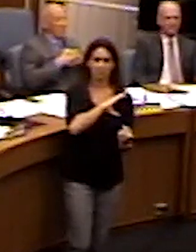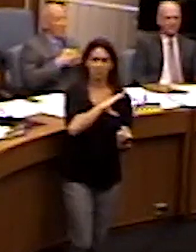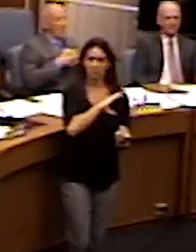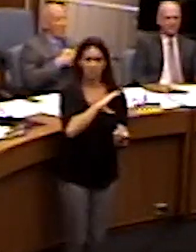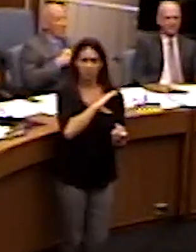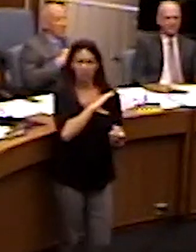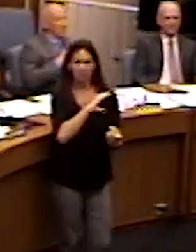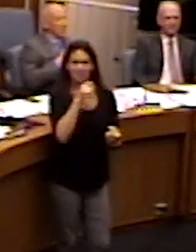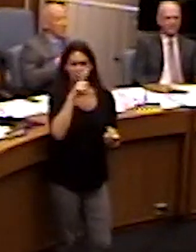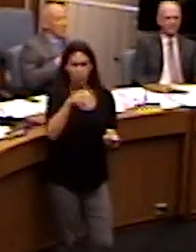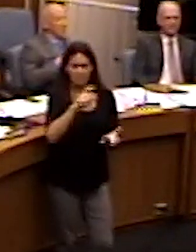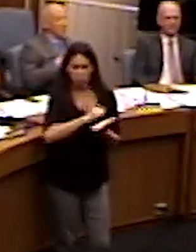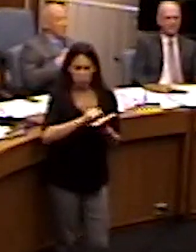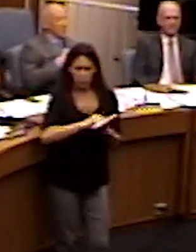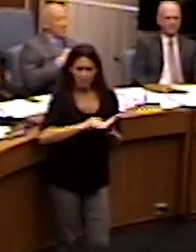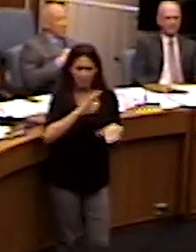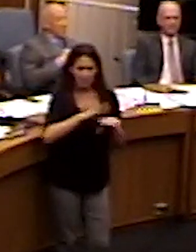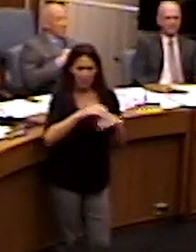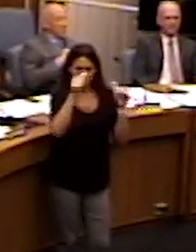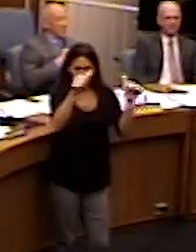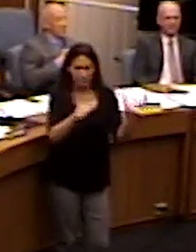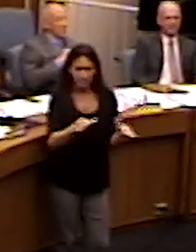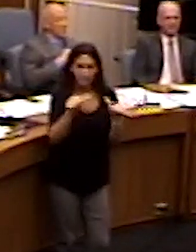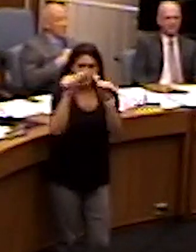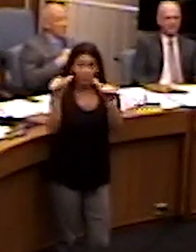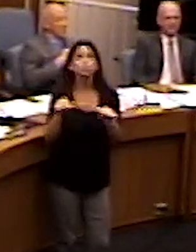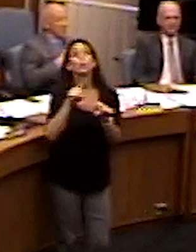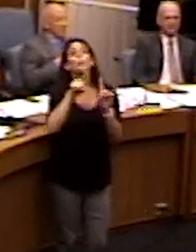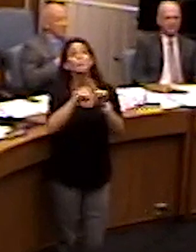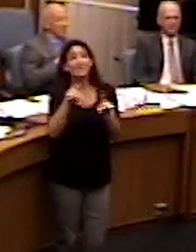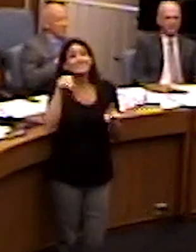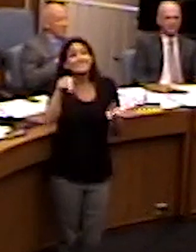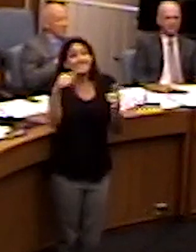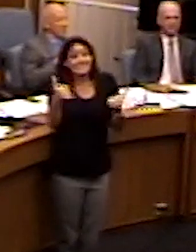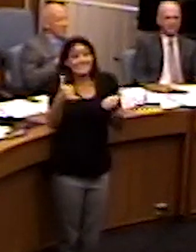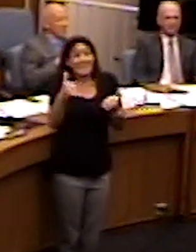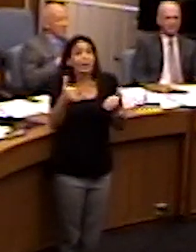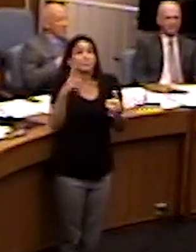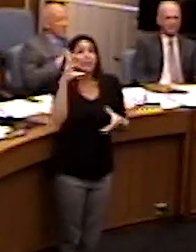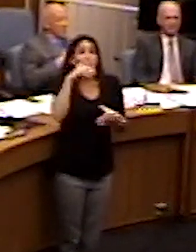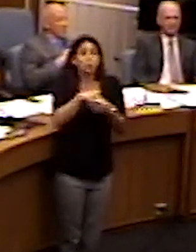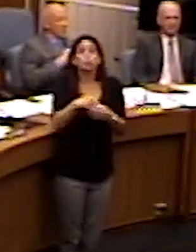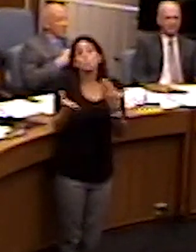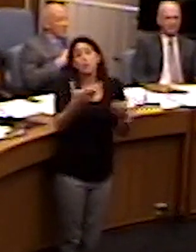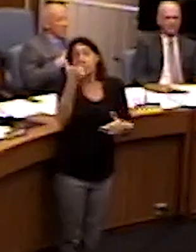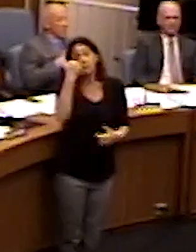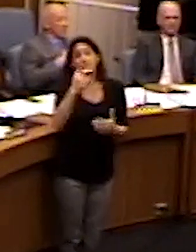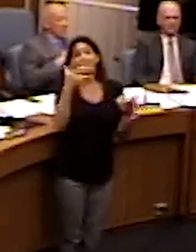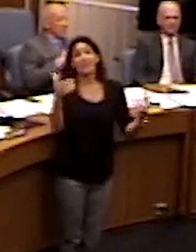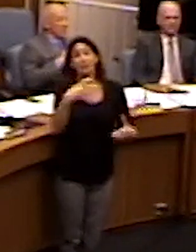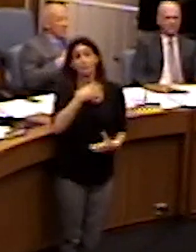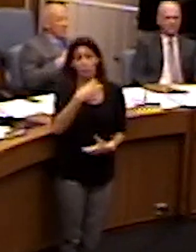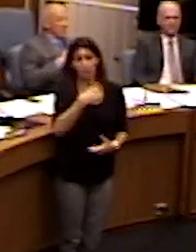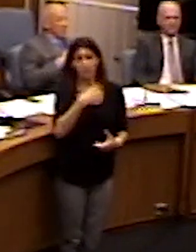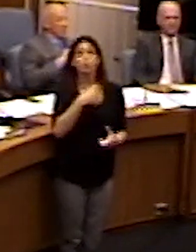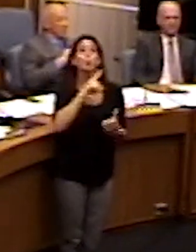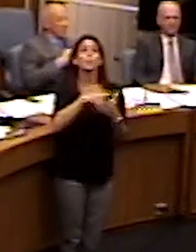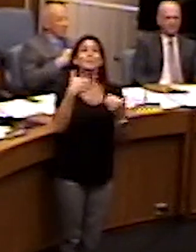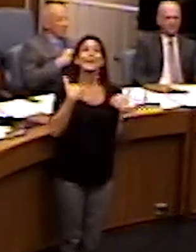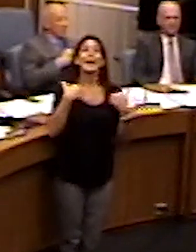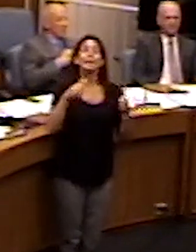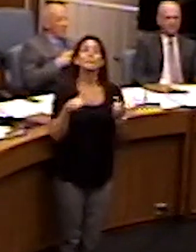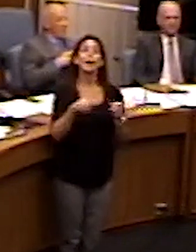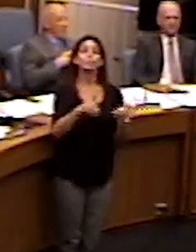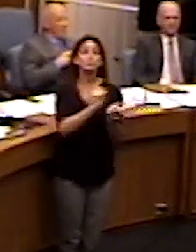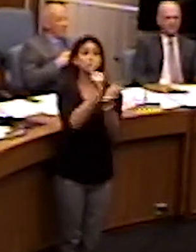have to write it on the poster, but they did. There's probably been a lot of complaints. And when they had the opportunity to